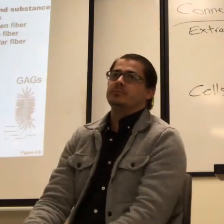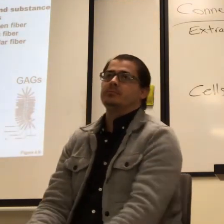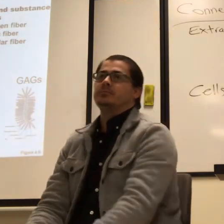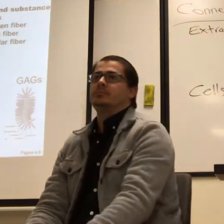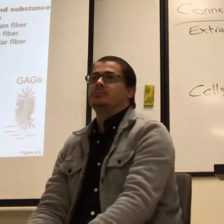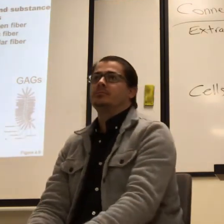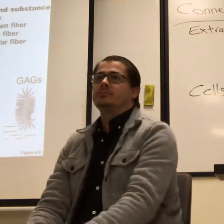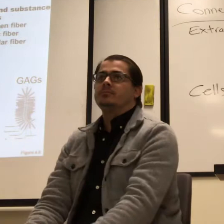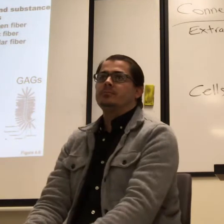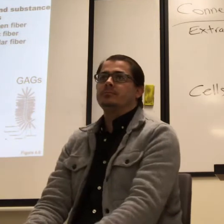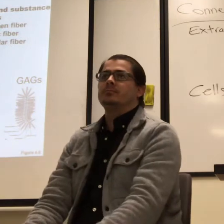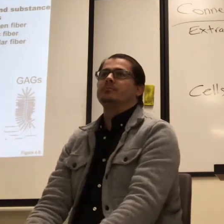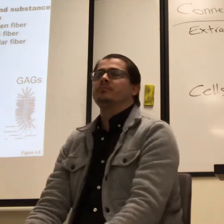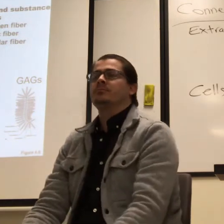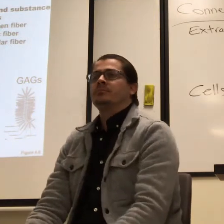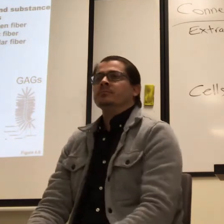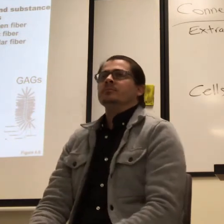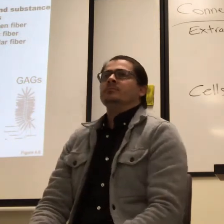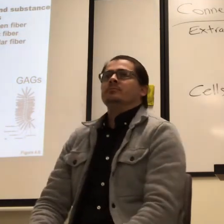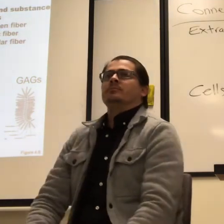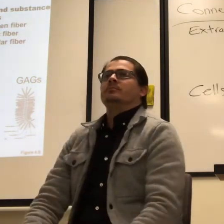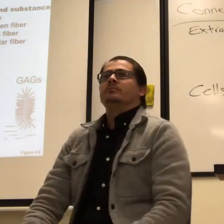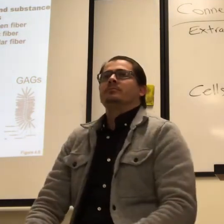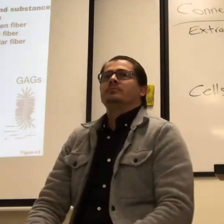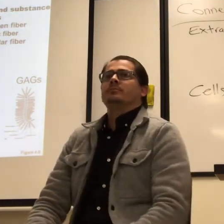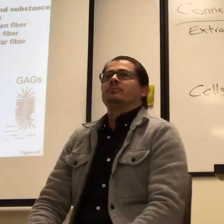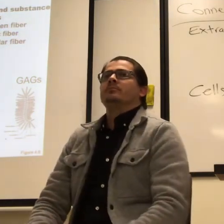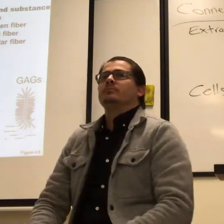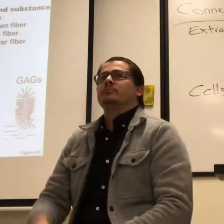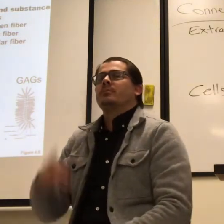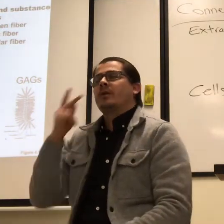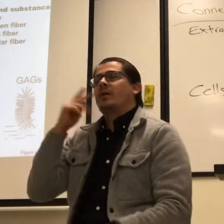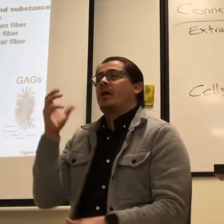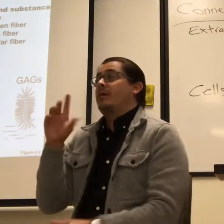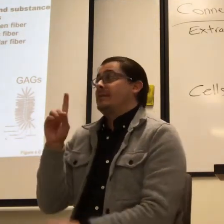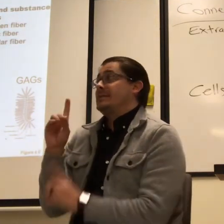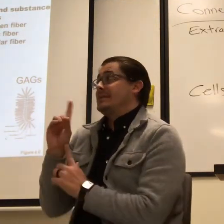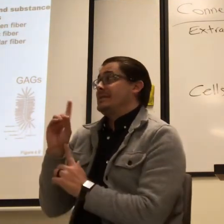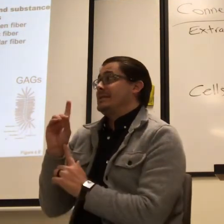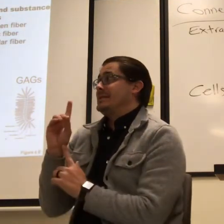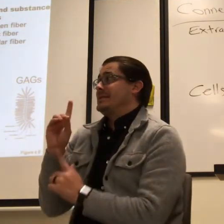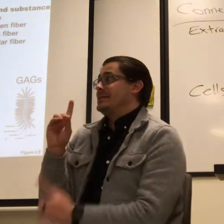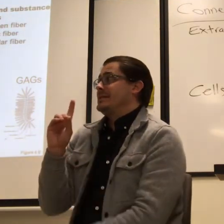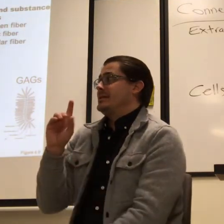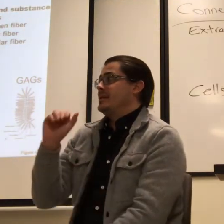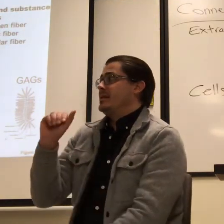And you usually see a lot of adipocytes,